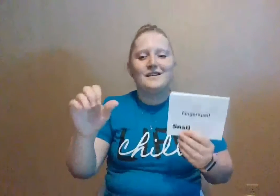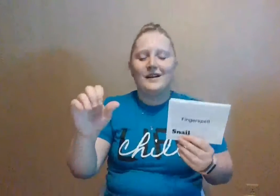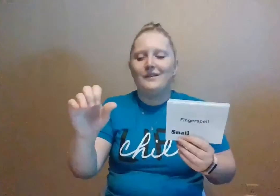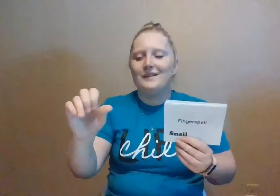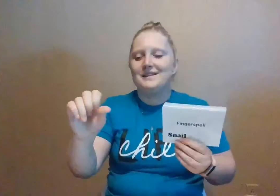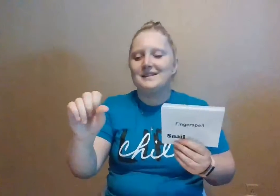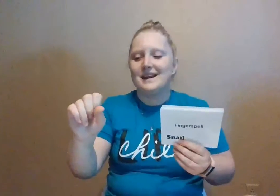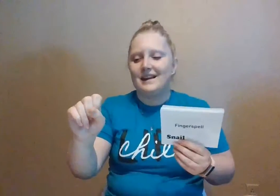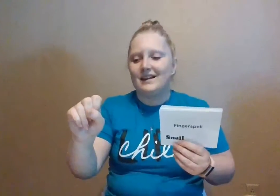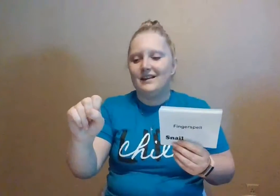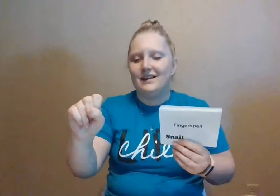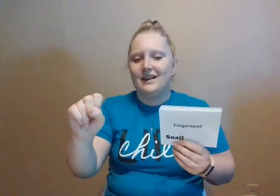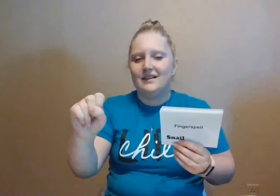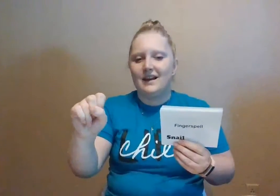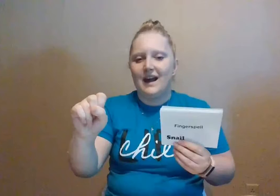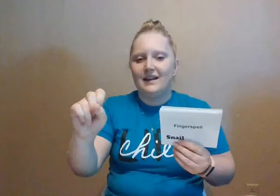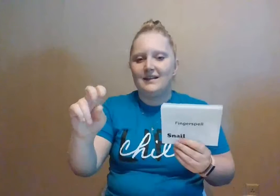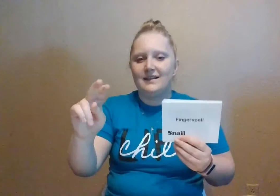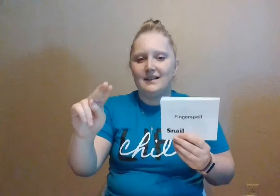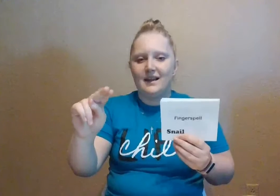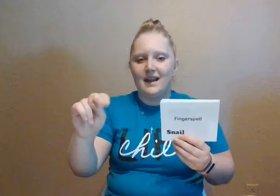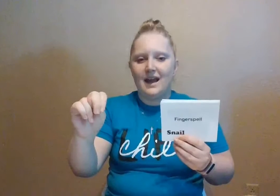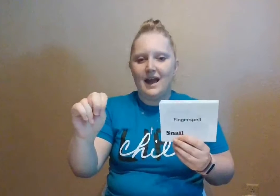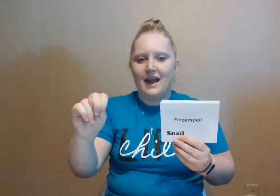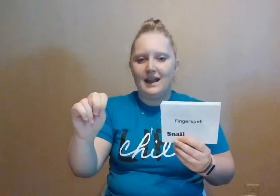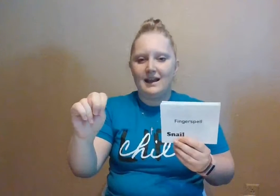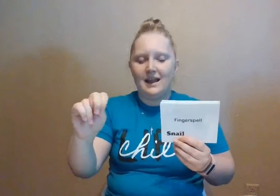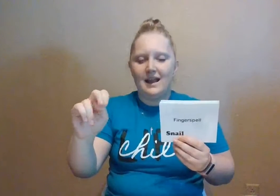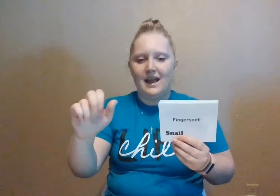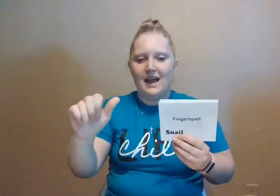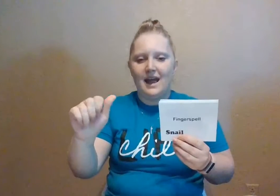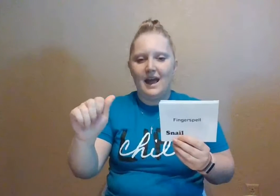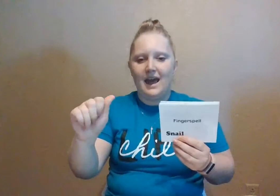So for snail, it's S-N-A-I-L.